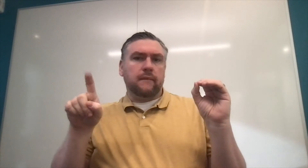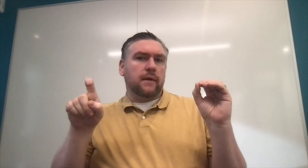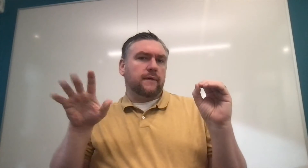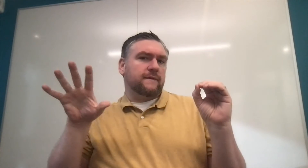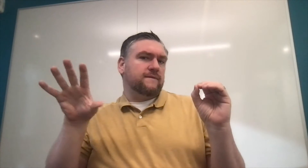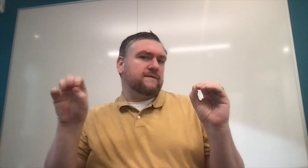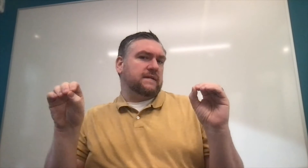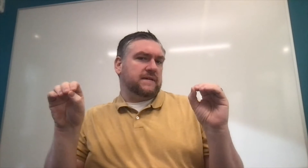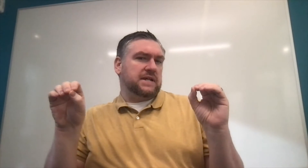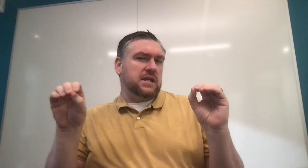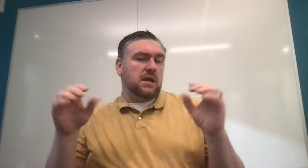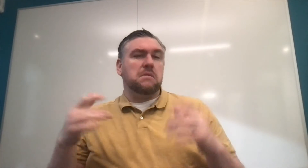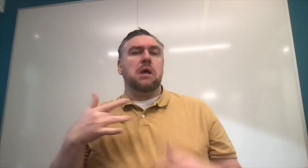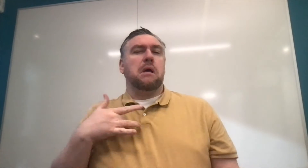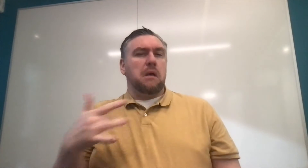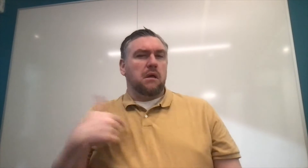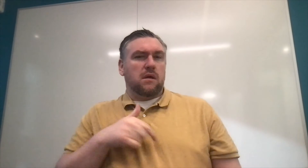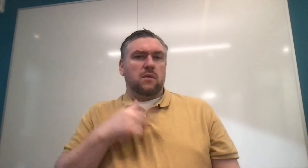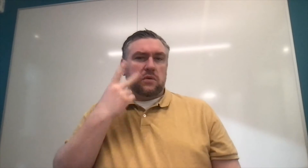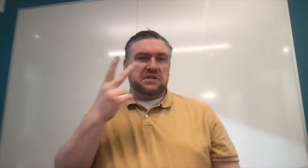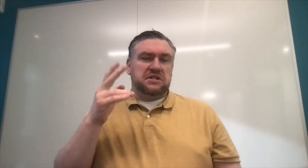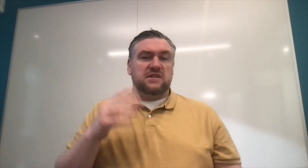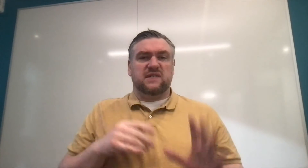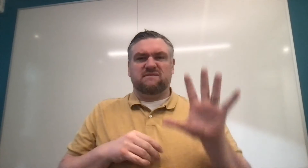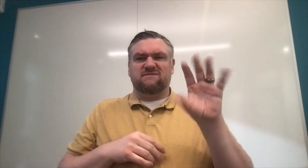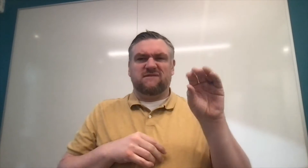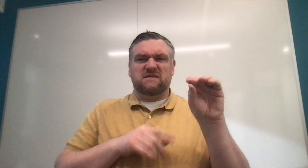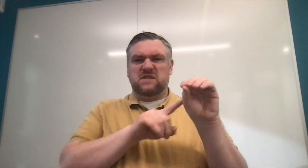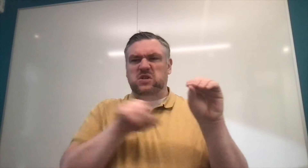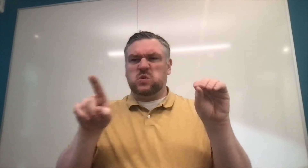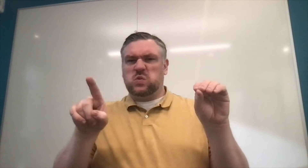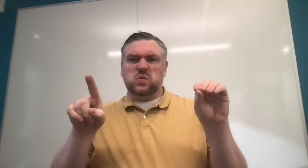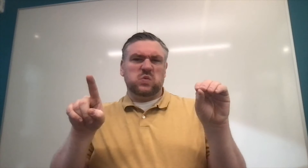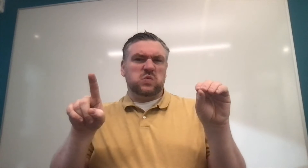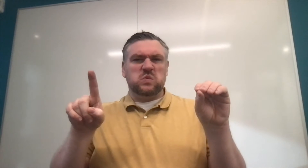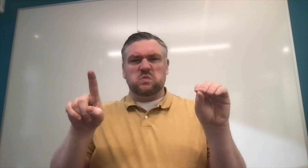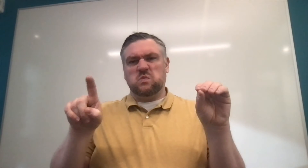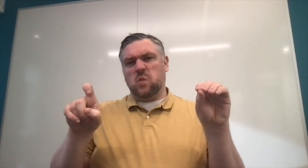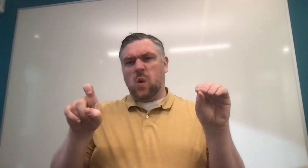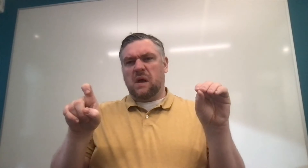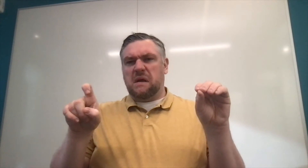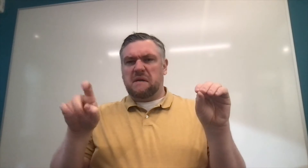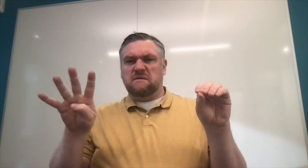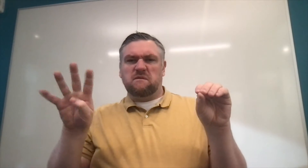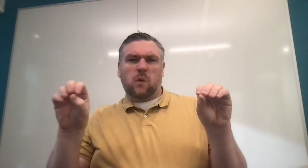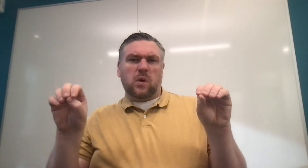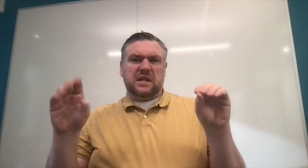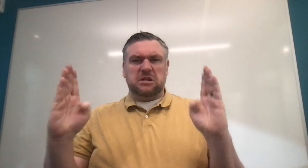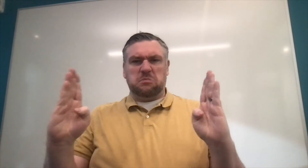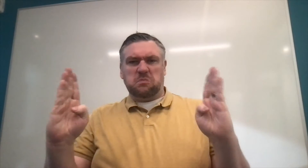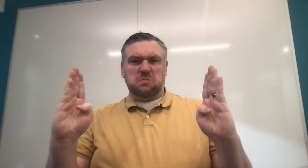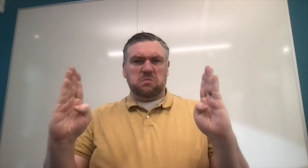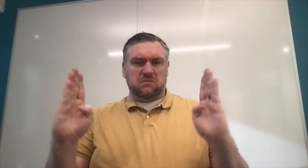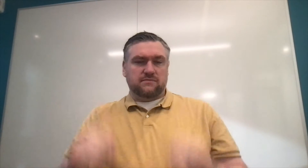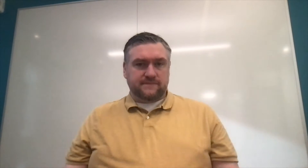0 and 150. Although, in reality, we usually see scores between 50 and